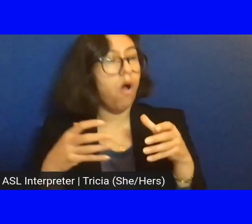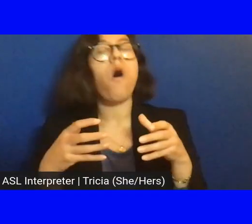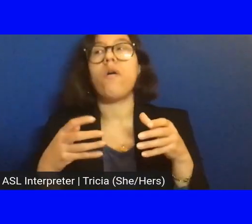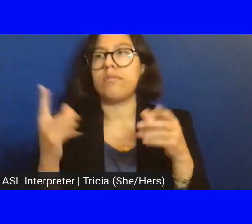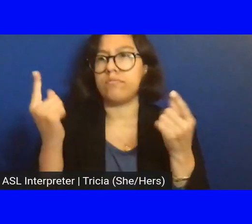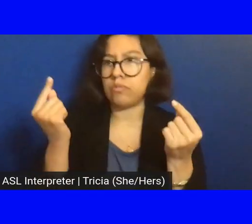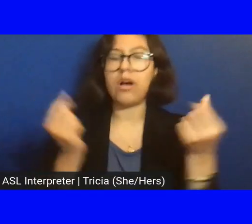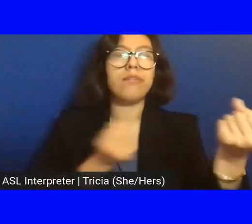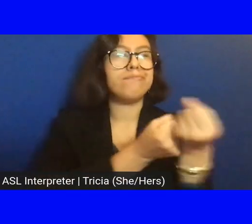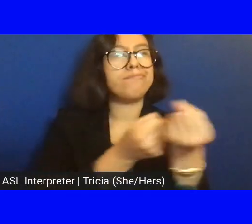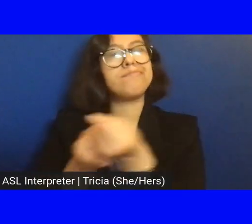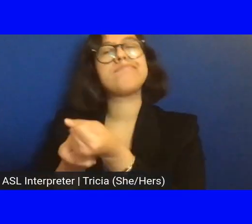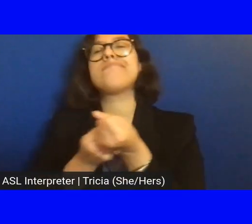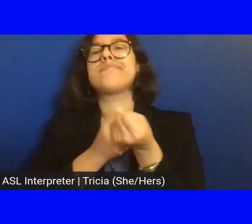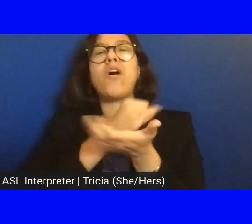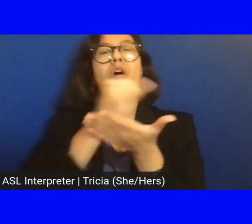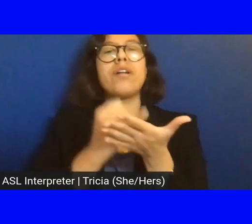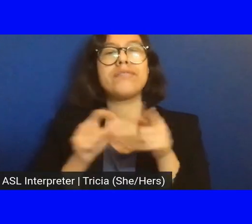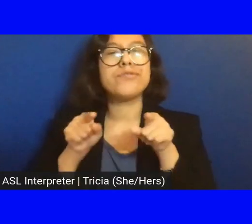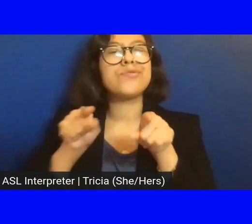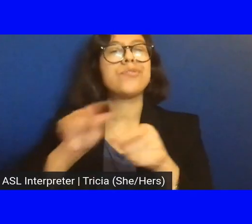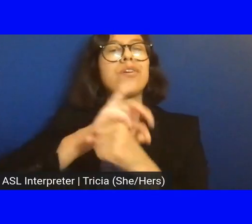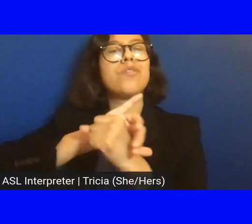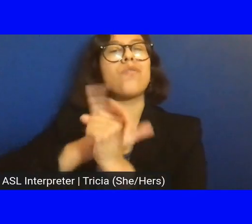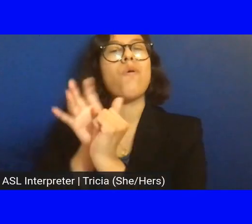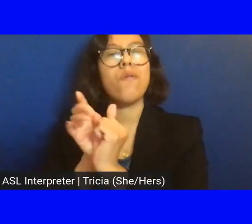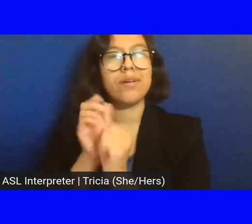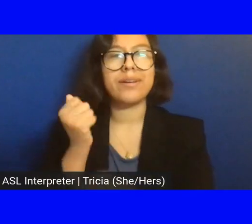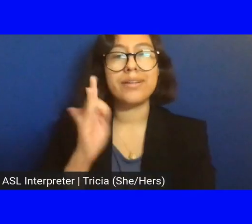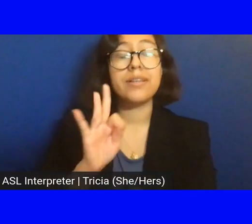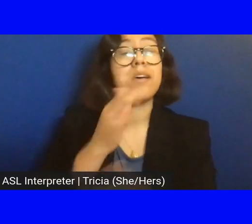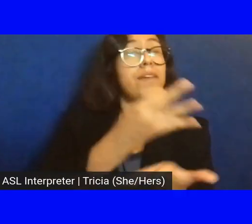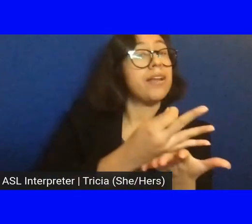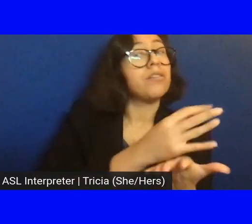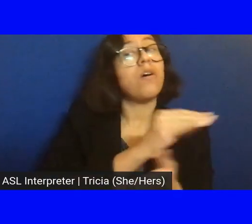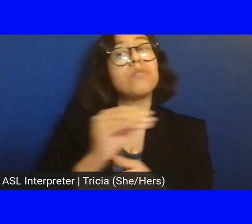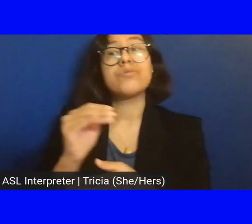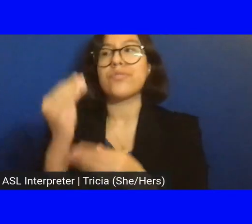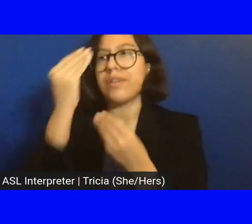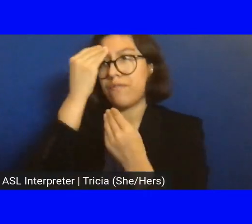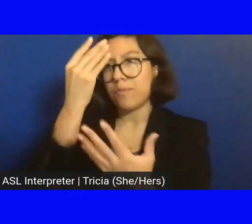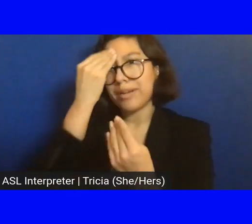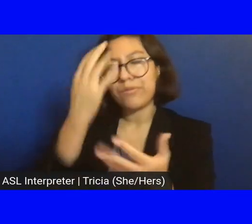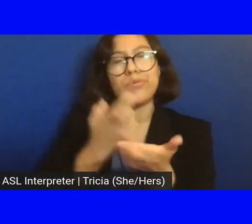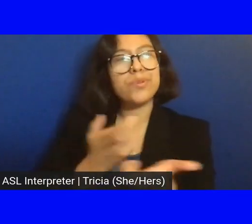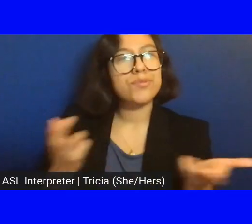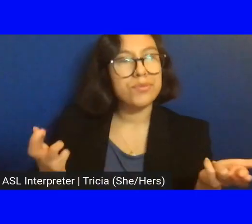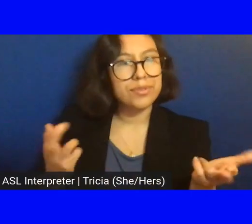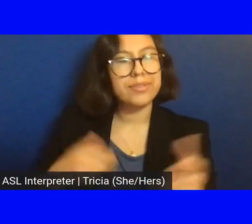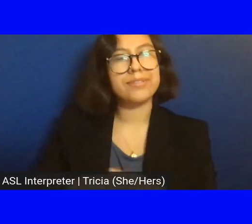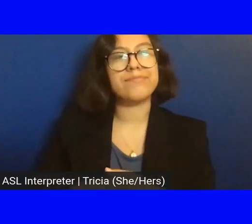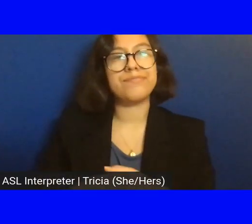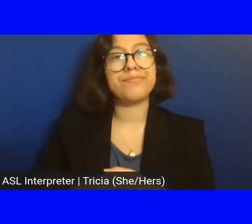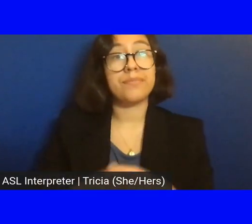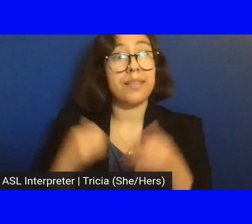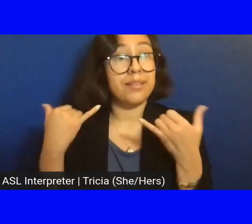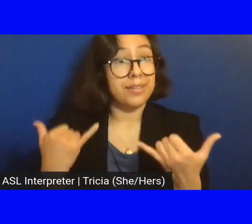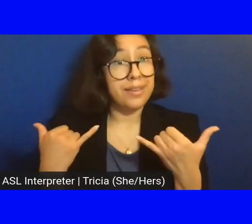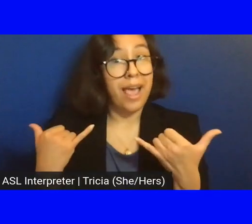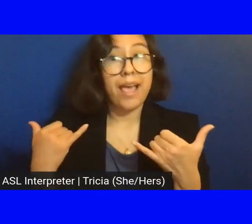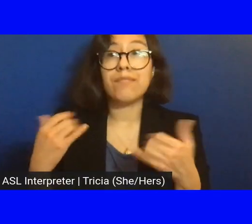United States during the COVID-19 crisis through both financial and informational resources. To date, we have